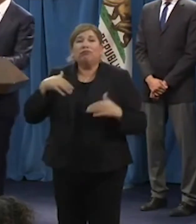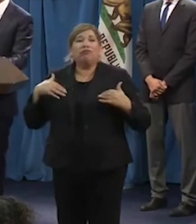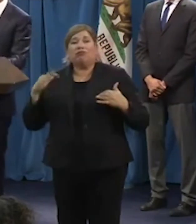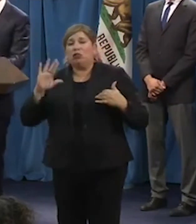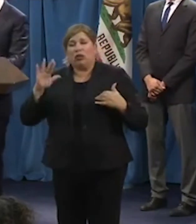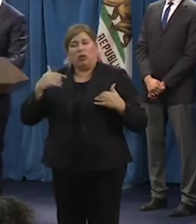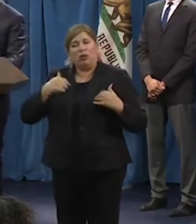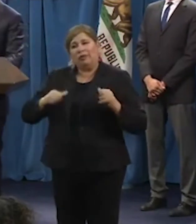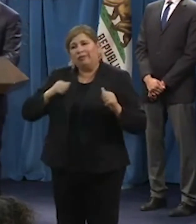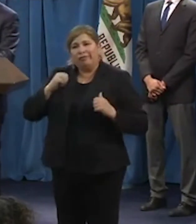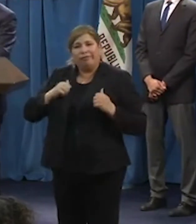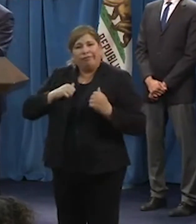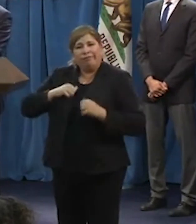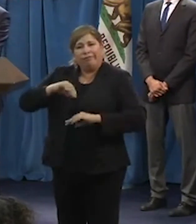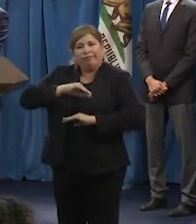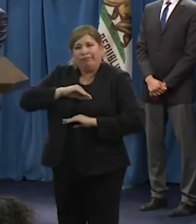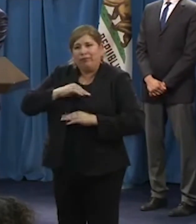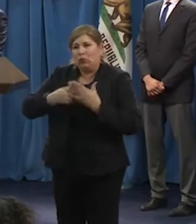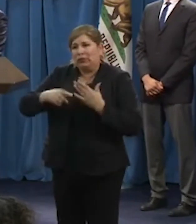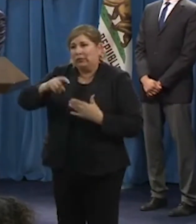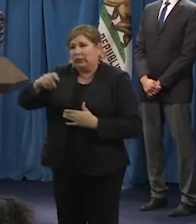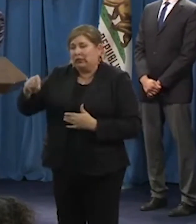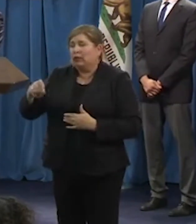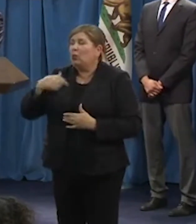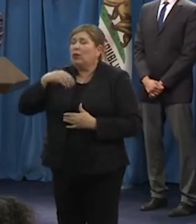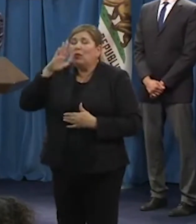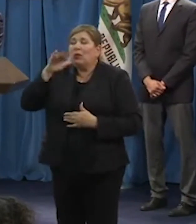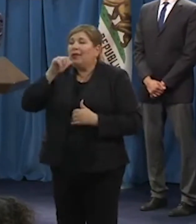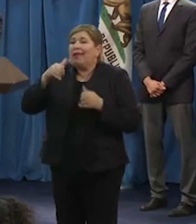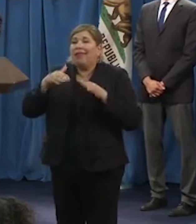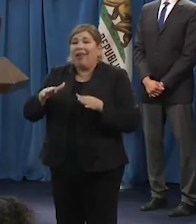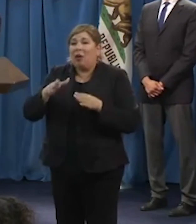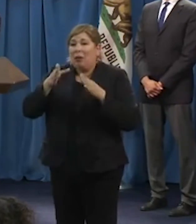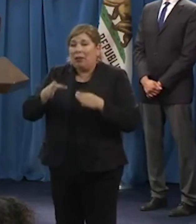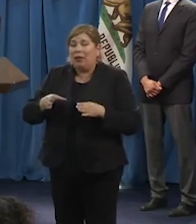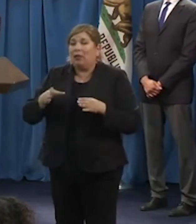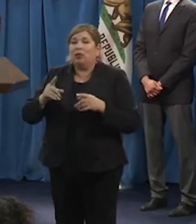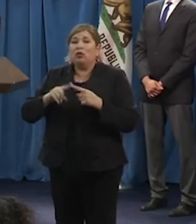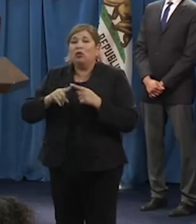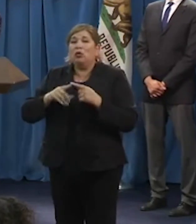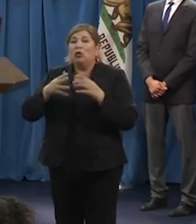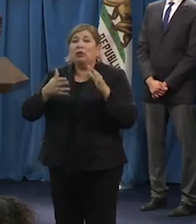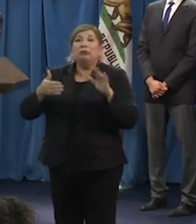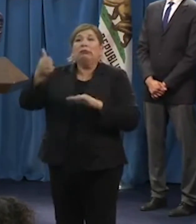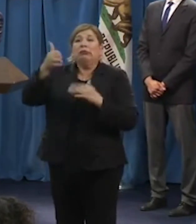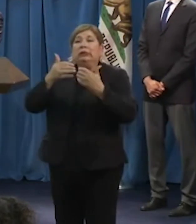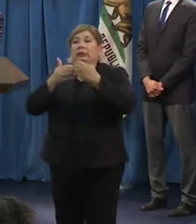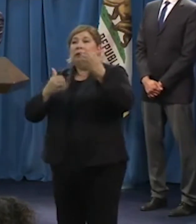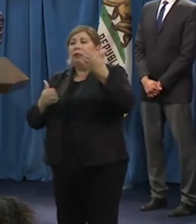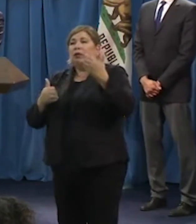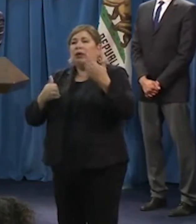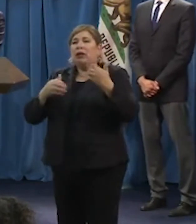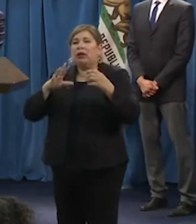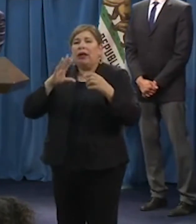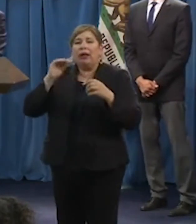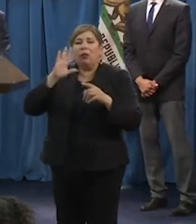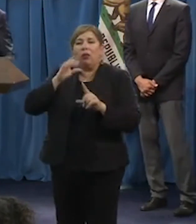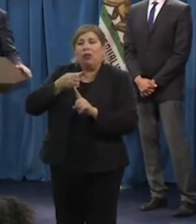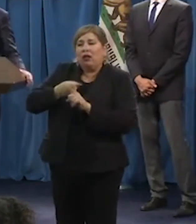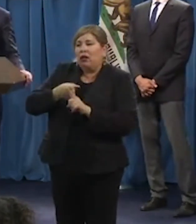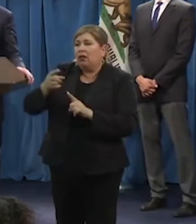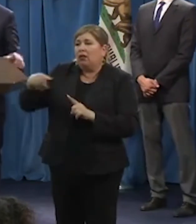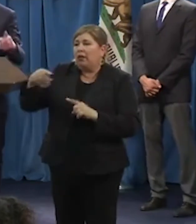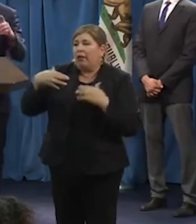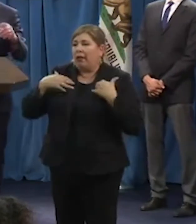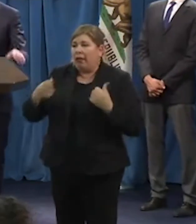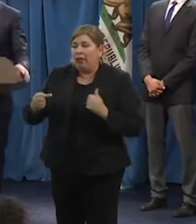think we're meeting the moment, and we're not going to allow people to be separate and above if it puts the health of the people of the state of California at